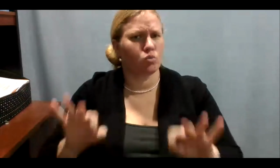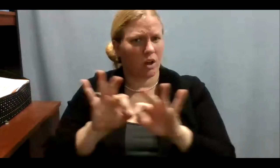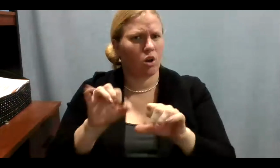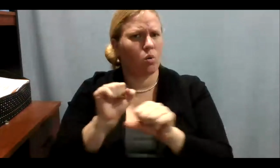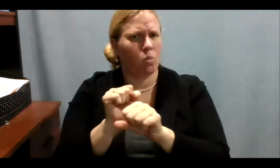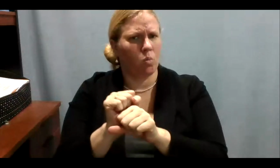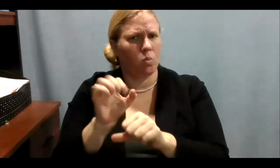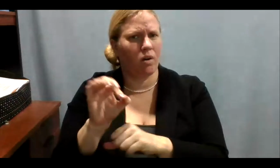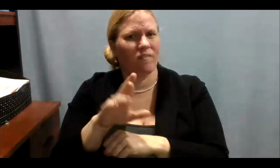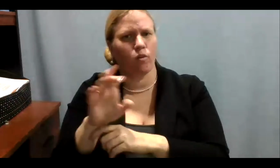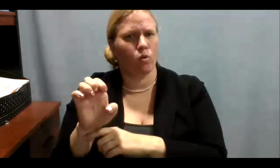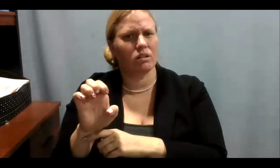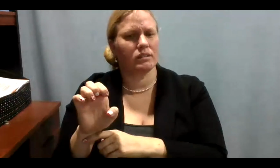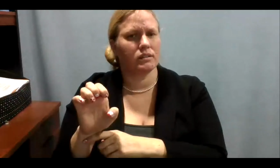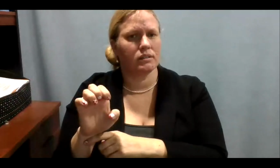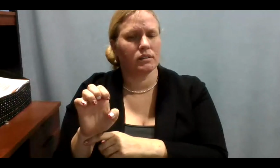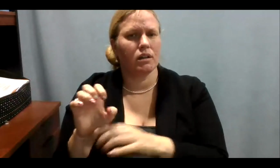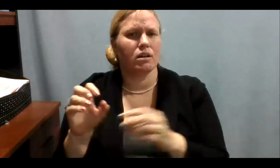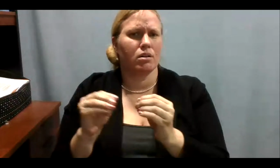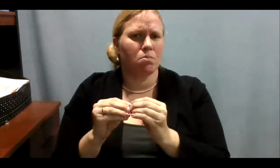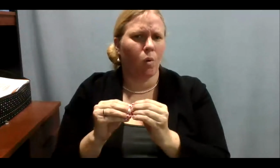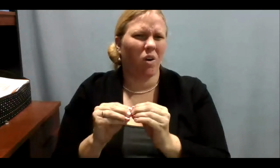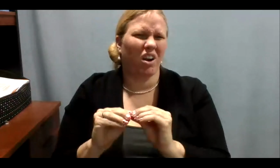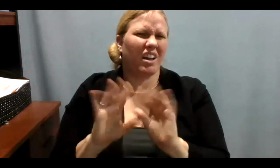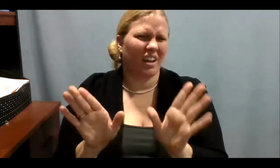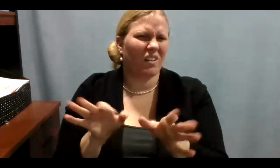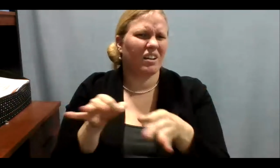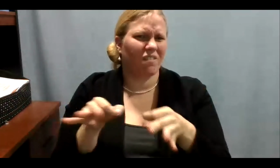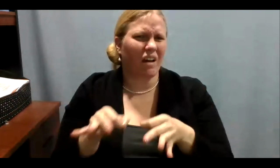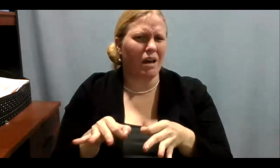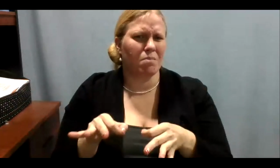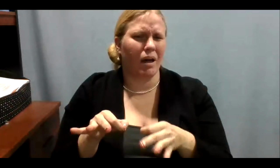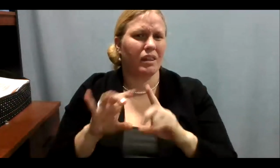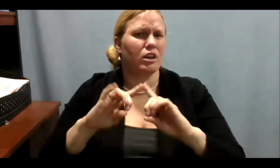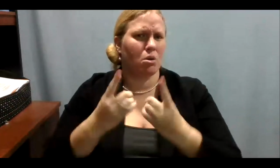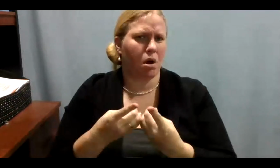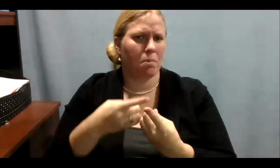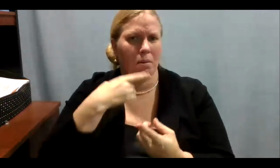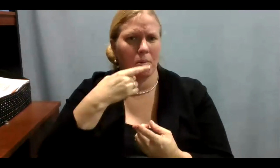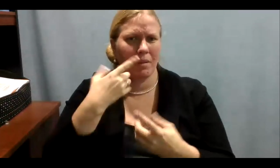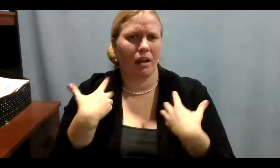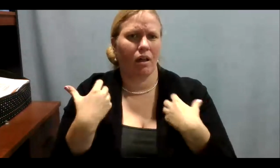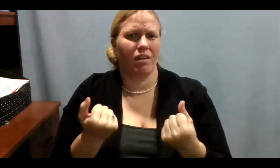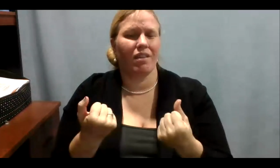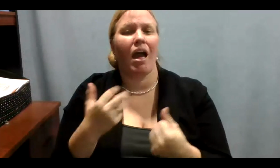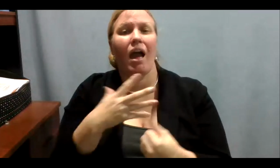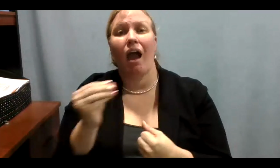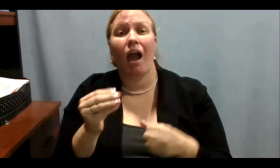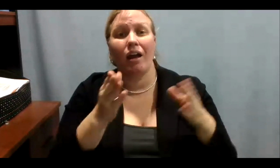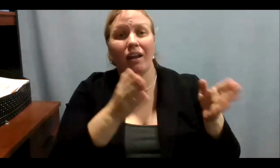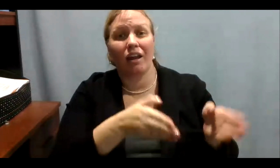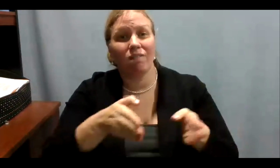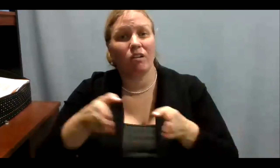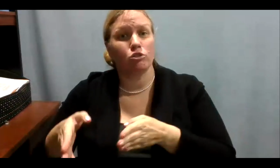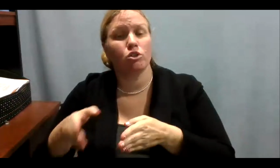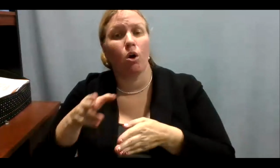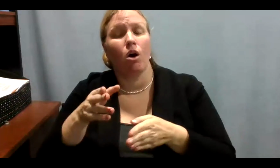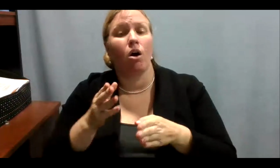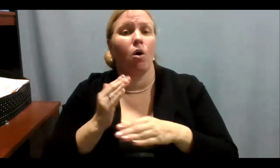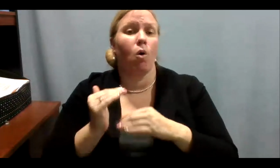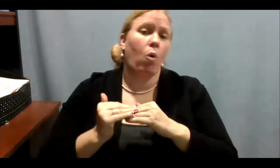and which will be the more clearly defined by the department of public health and individuals over 75 year olds um so we will